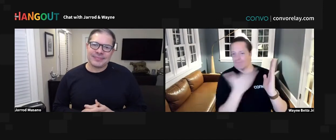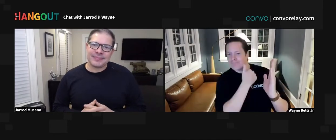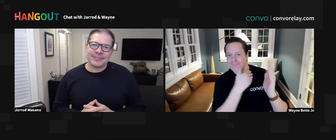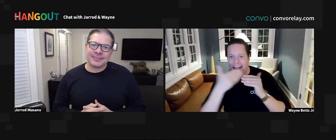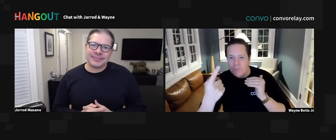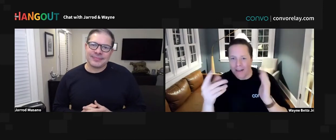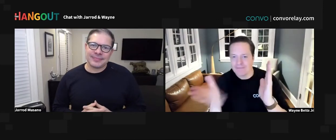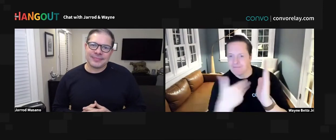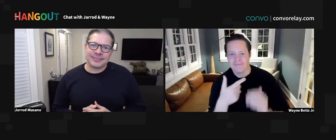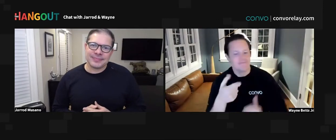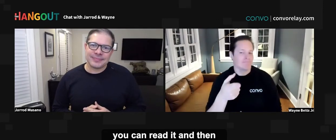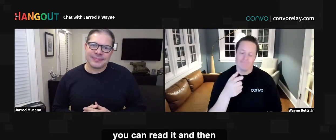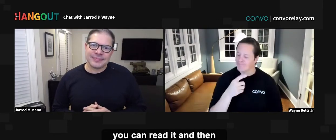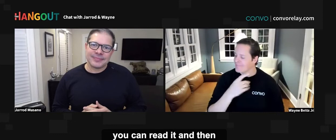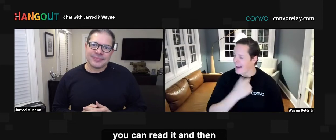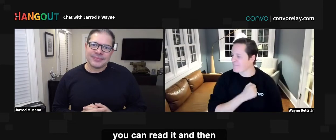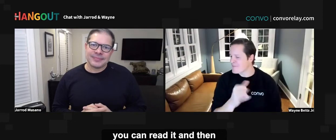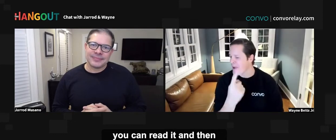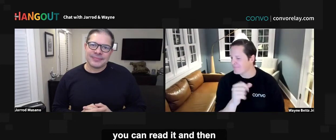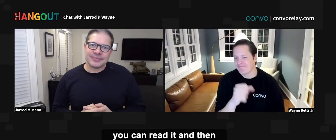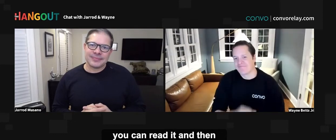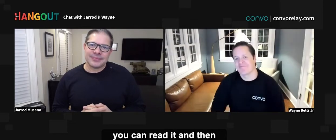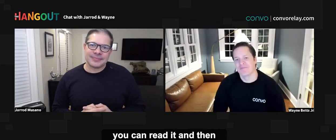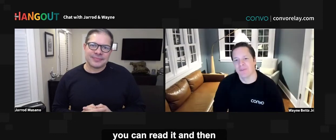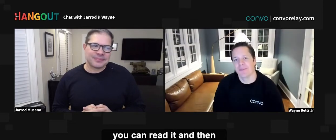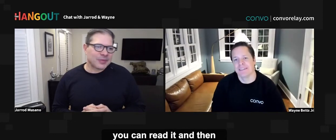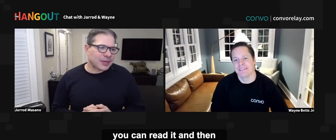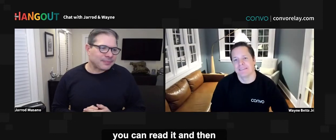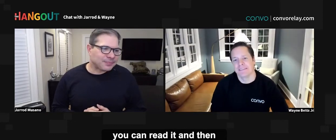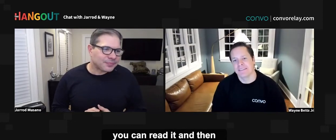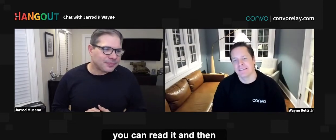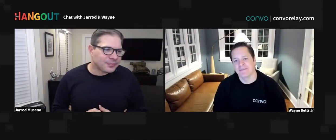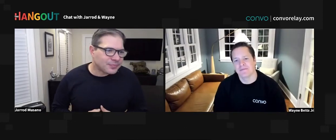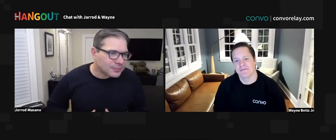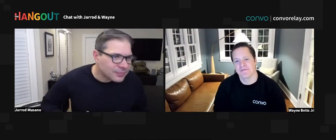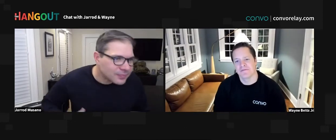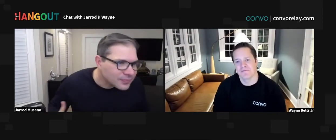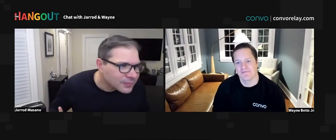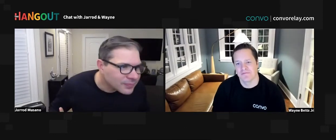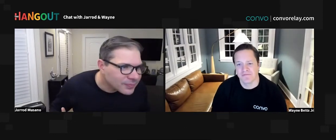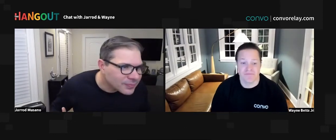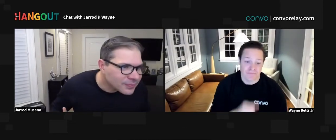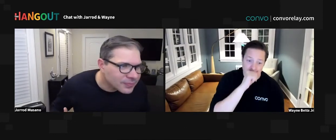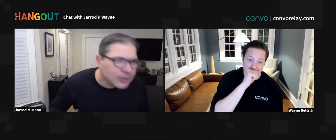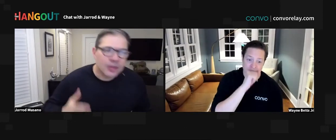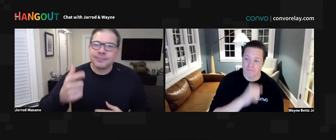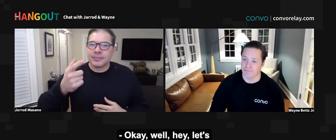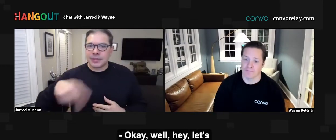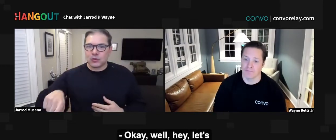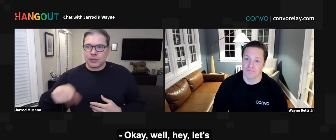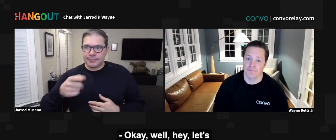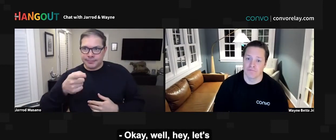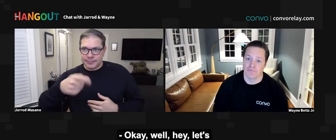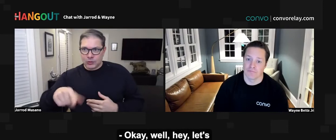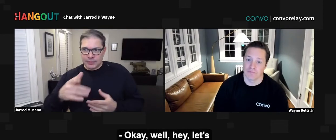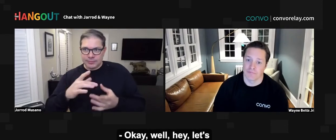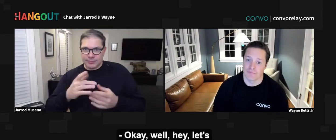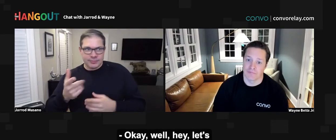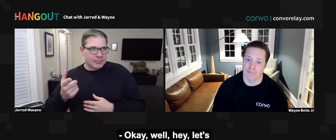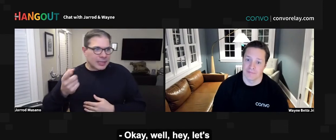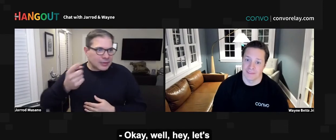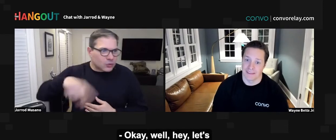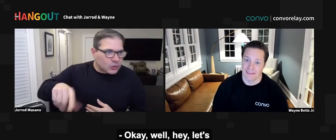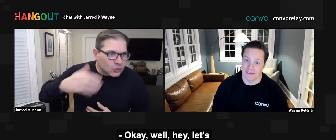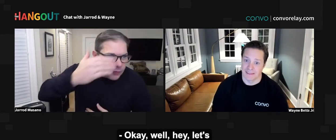bite-sized information Mhm. readings. You can read it and then move on, go about your day. I love that. Absolutely. Okay, well,